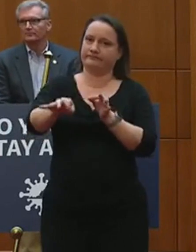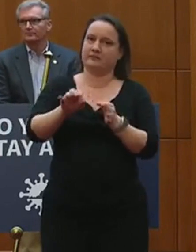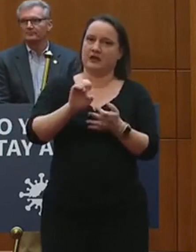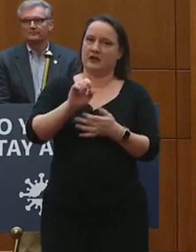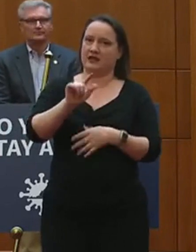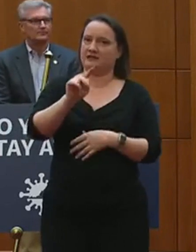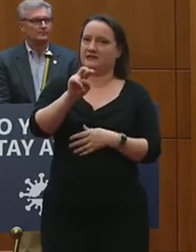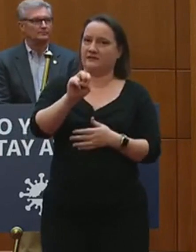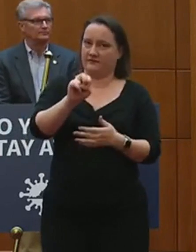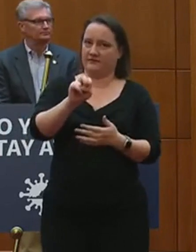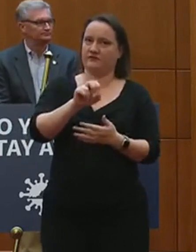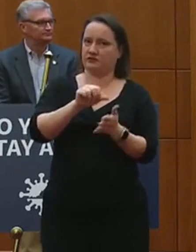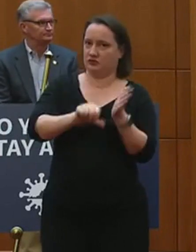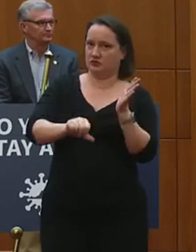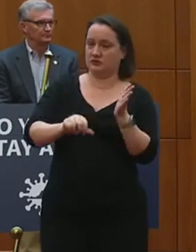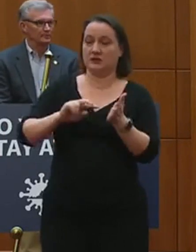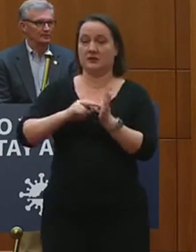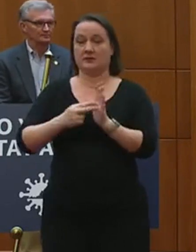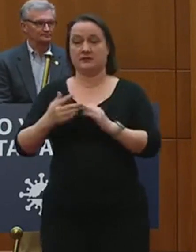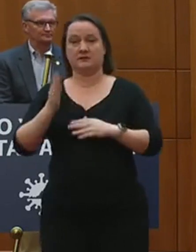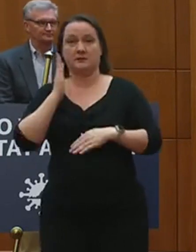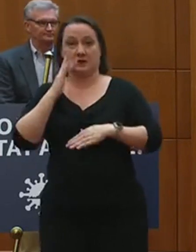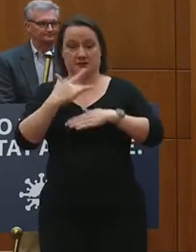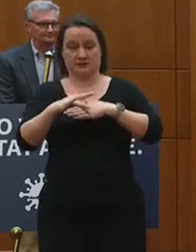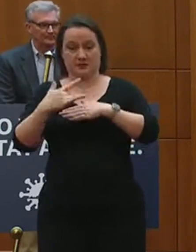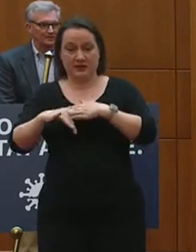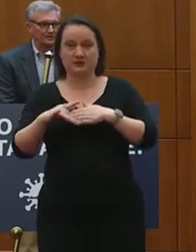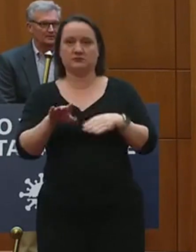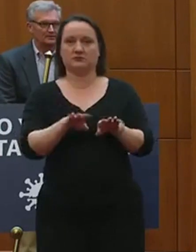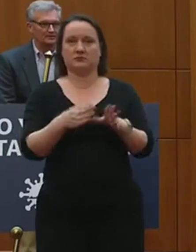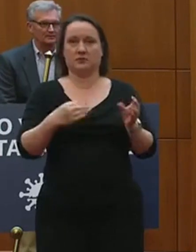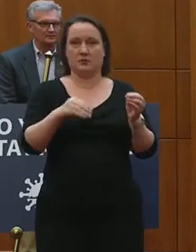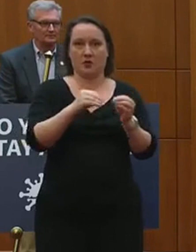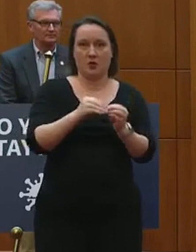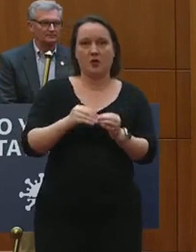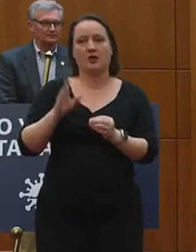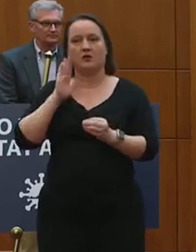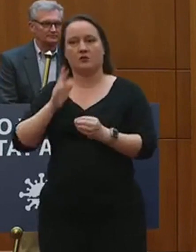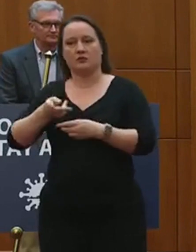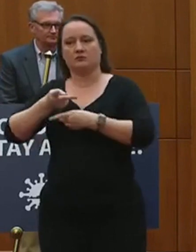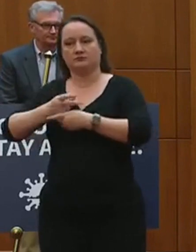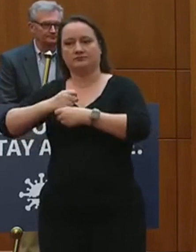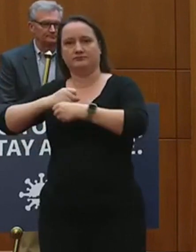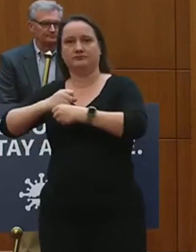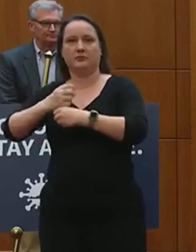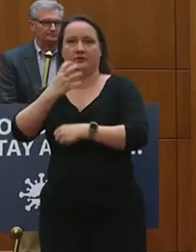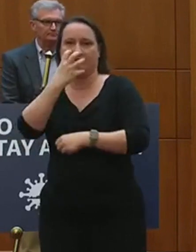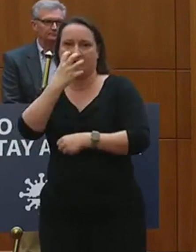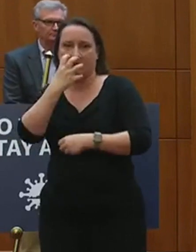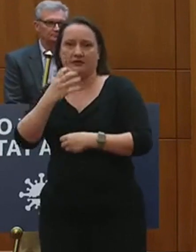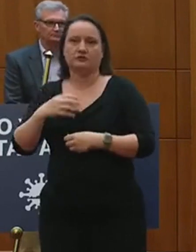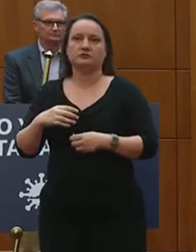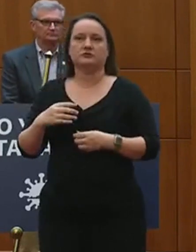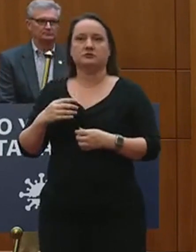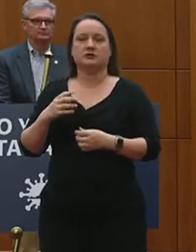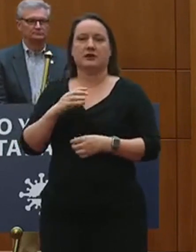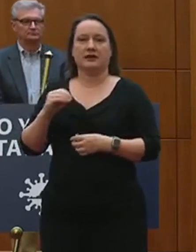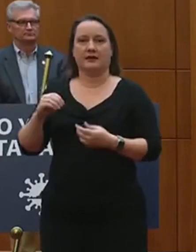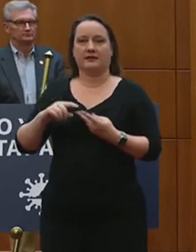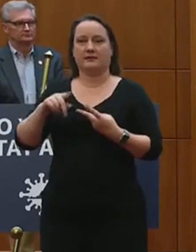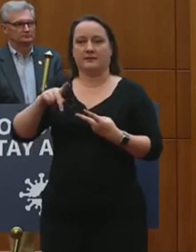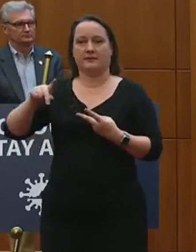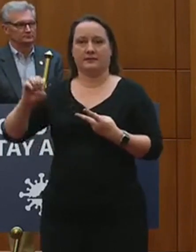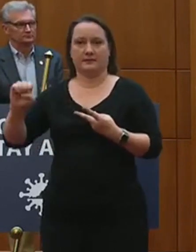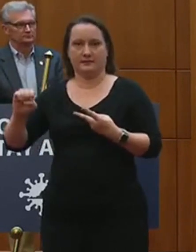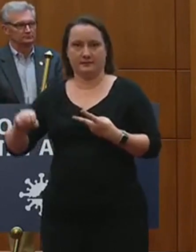bed space and also equipment, including ventilators and PPE. As I said yesterday, we